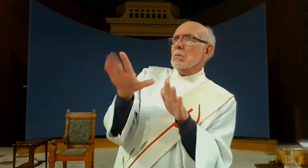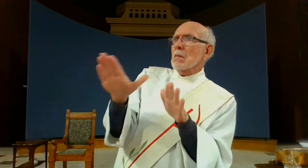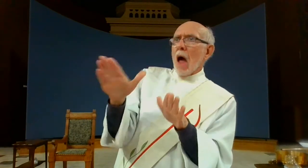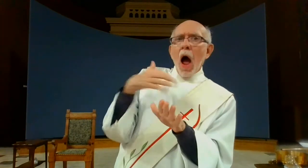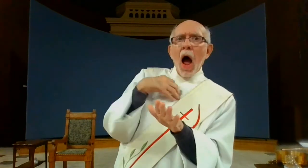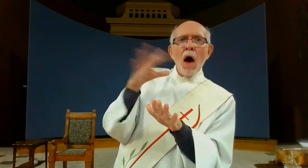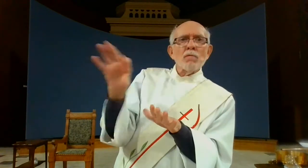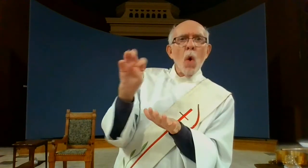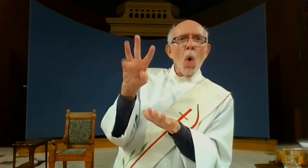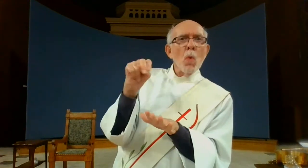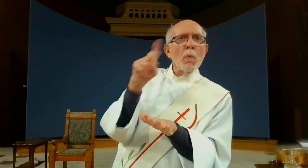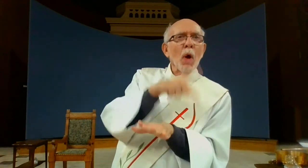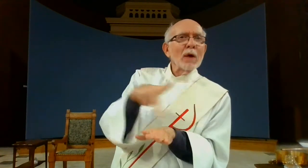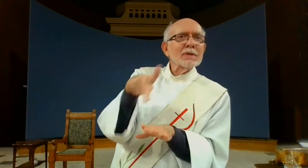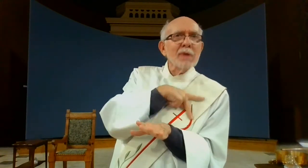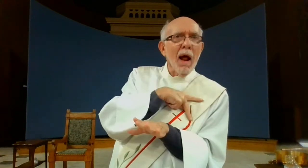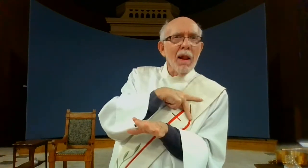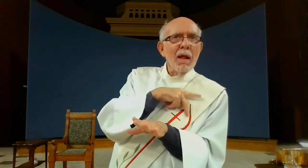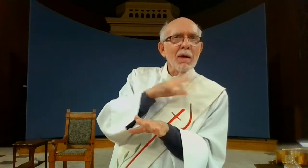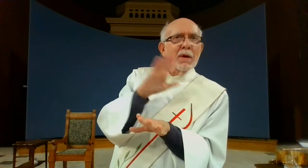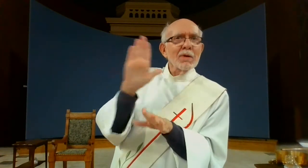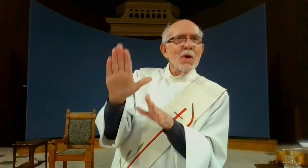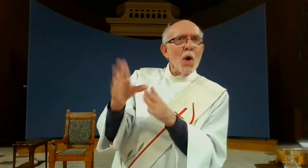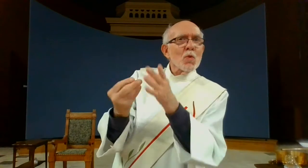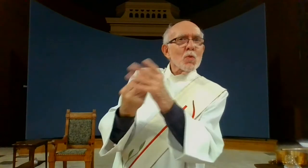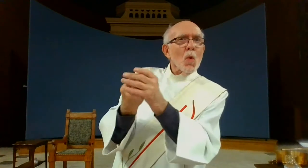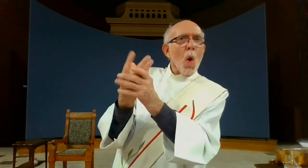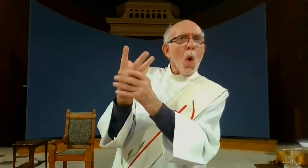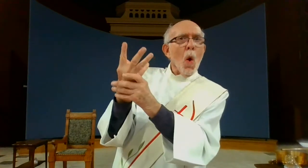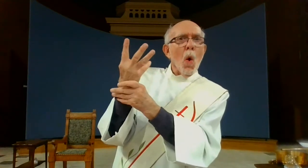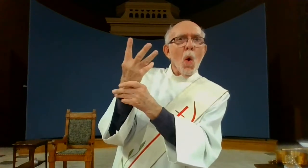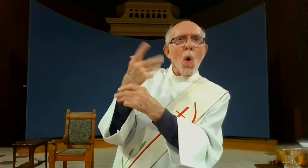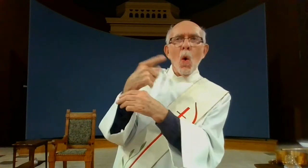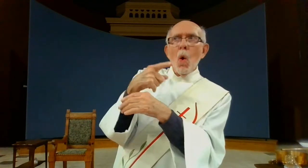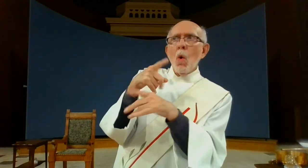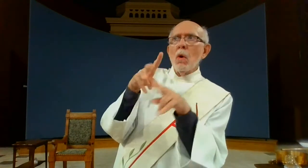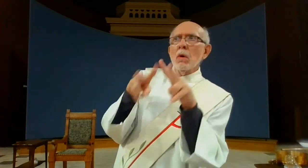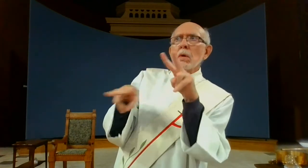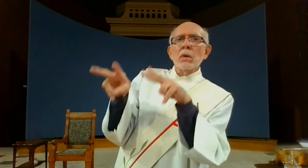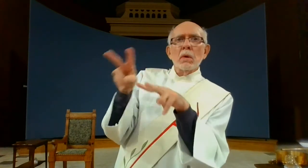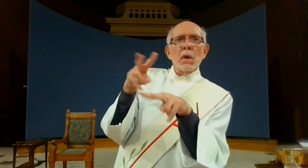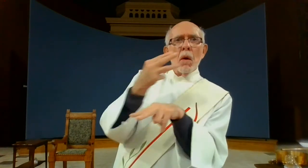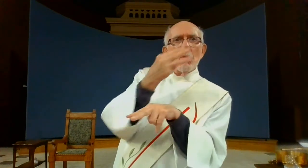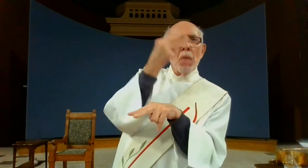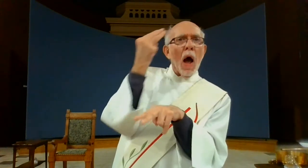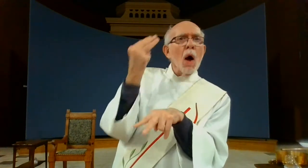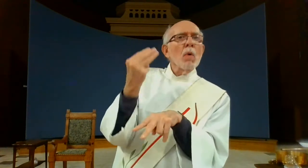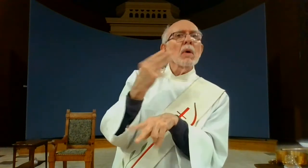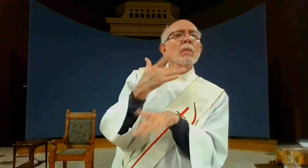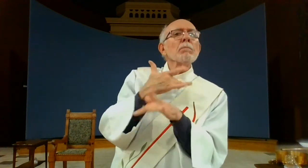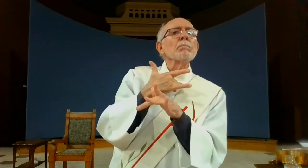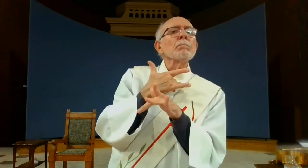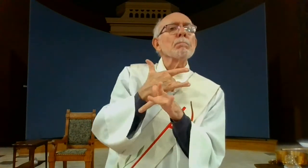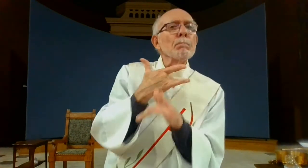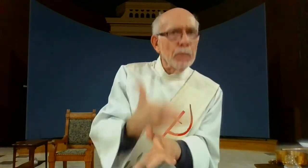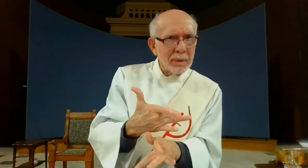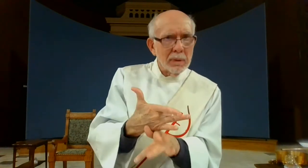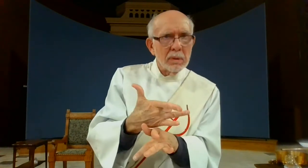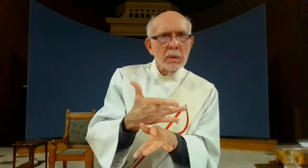But we're raising you, and you have your own personality, you are becoming your own person.